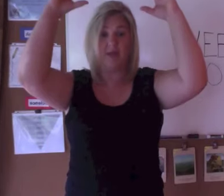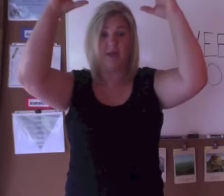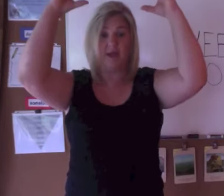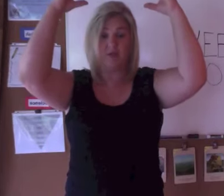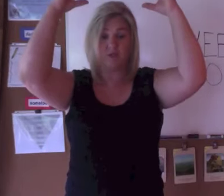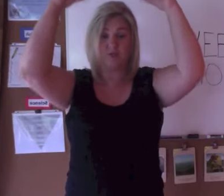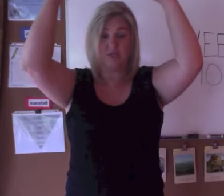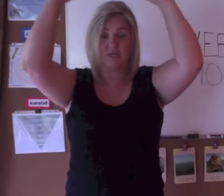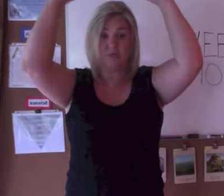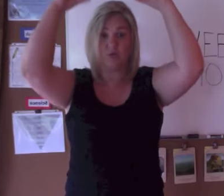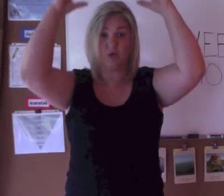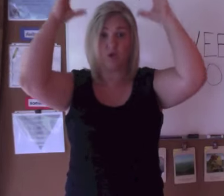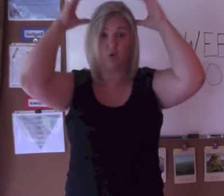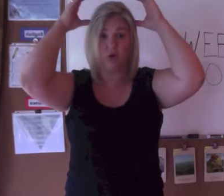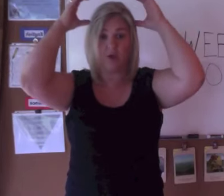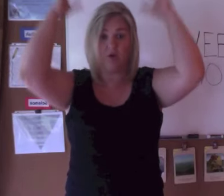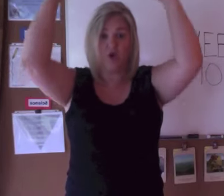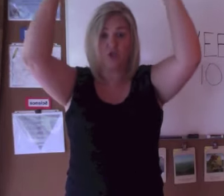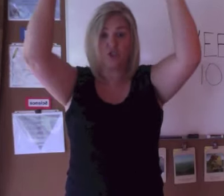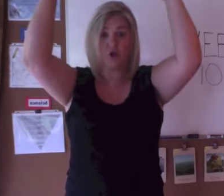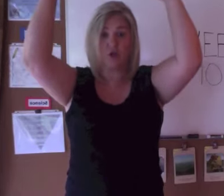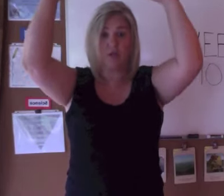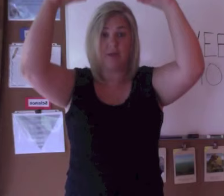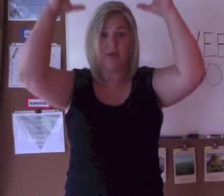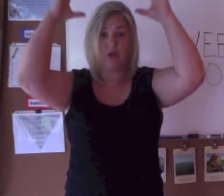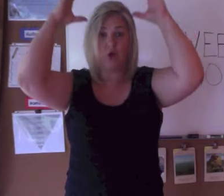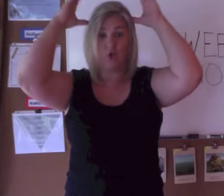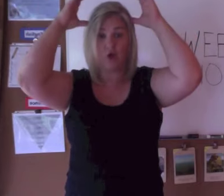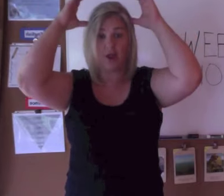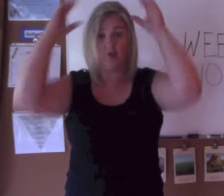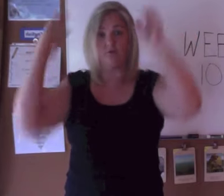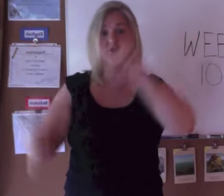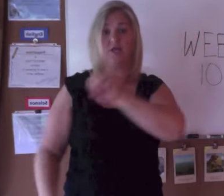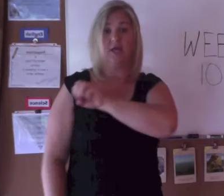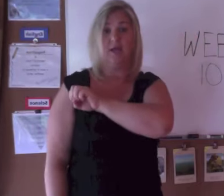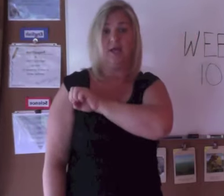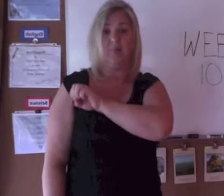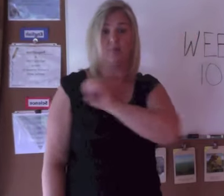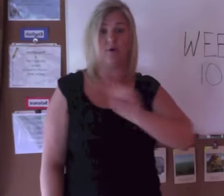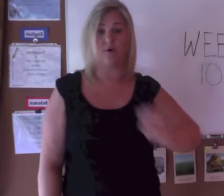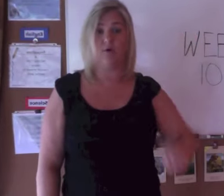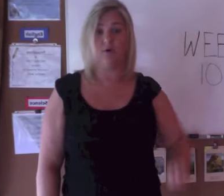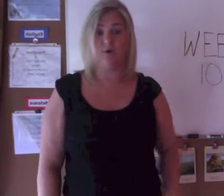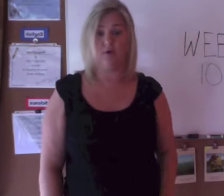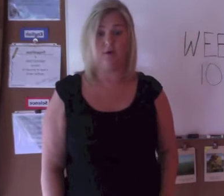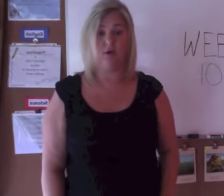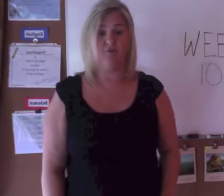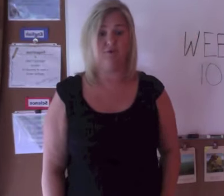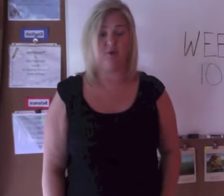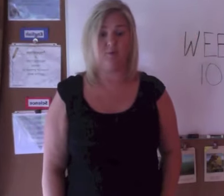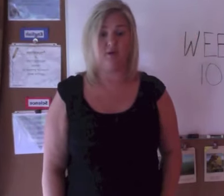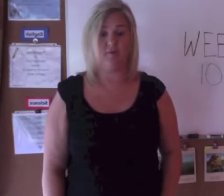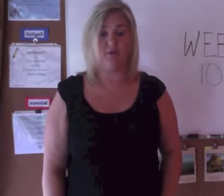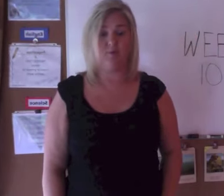Charlemagne, 2 C's, and we're going to crown. Charlemagne crowned Emperor of Europe. We have Emperor